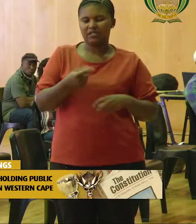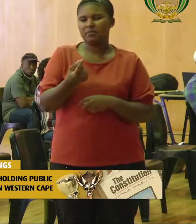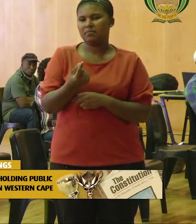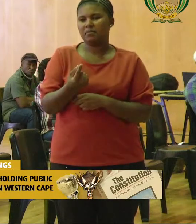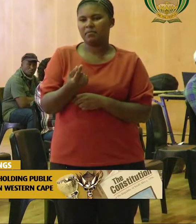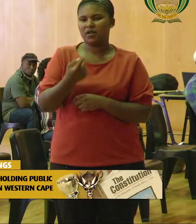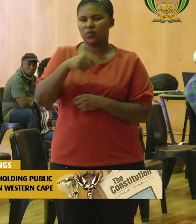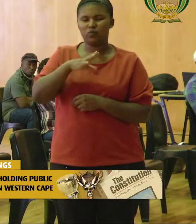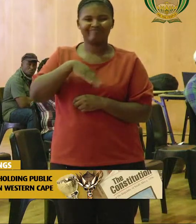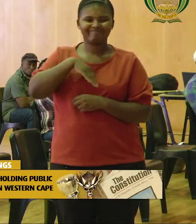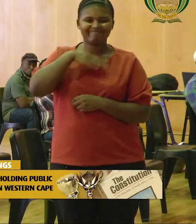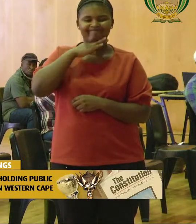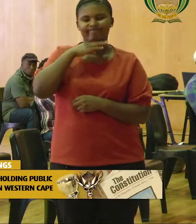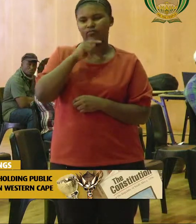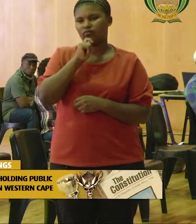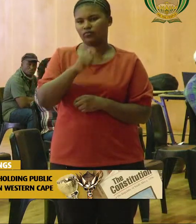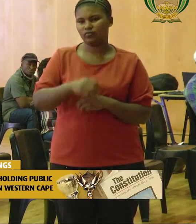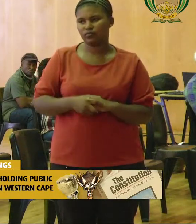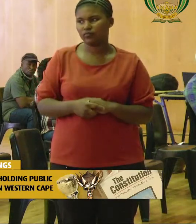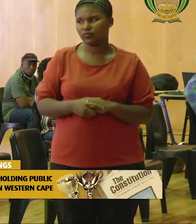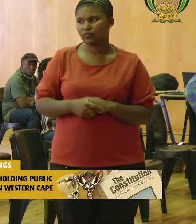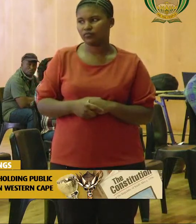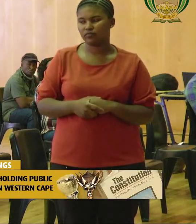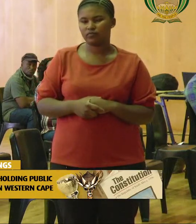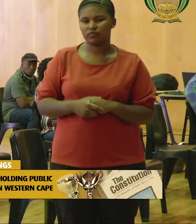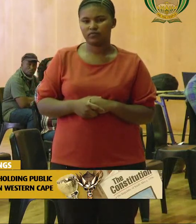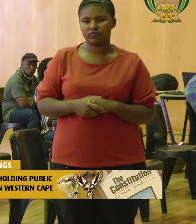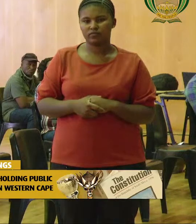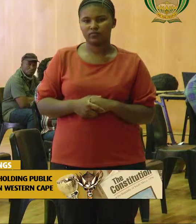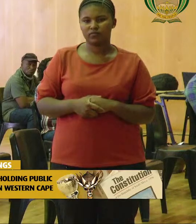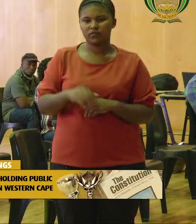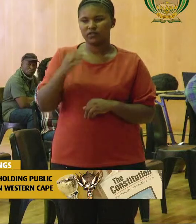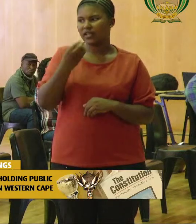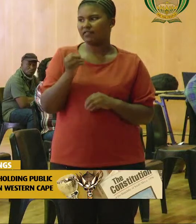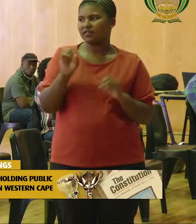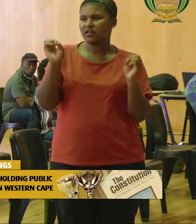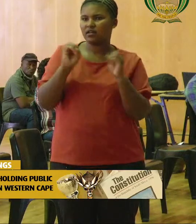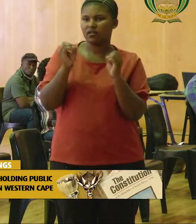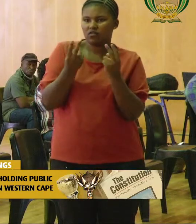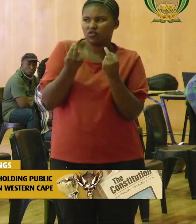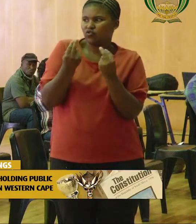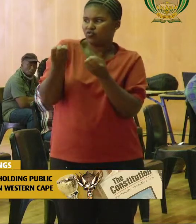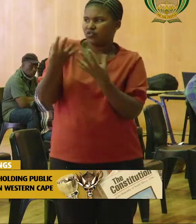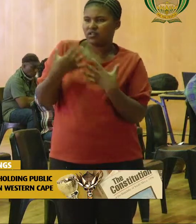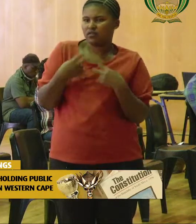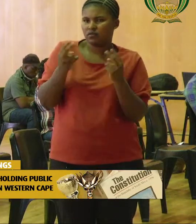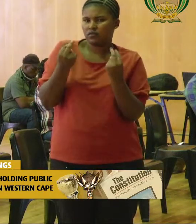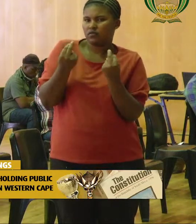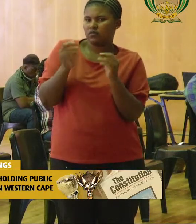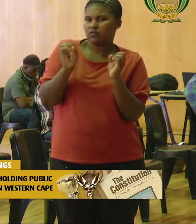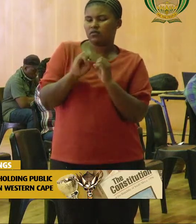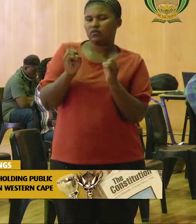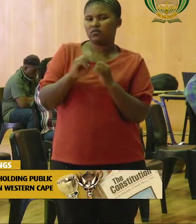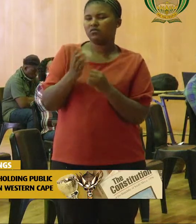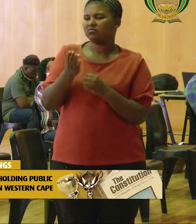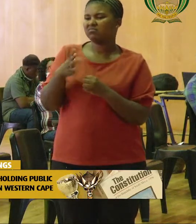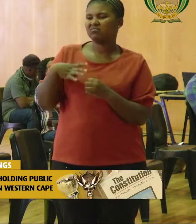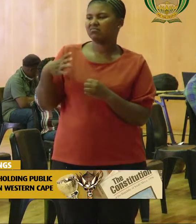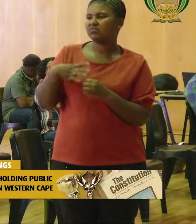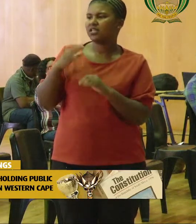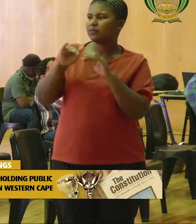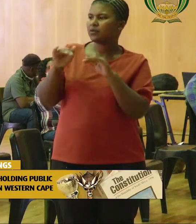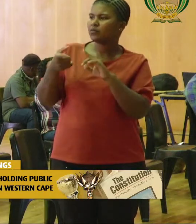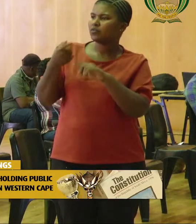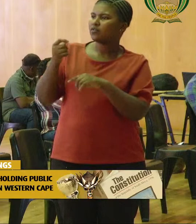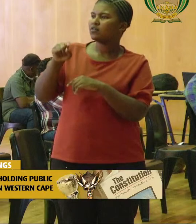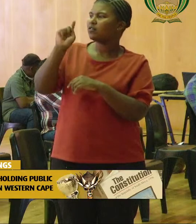We are fed up, because there's nothing new that they will bring on board. They are just people who are coming